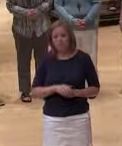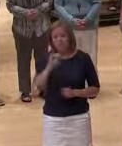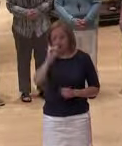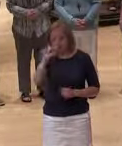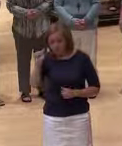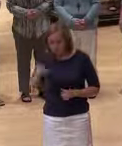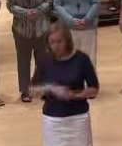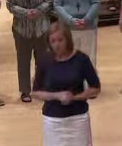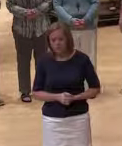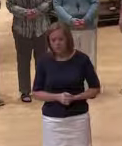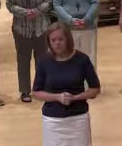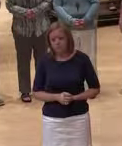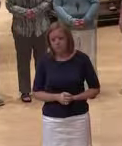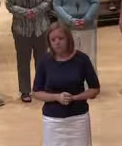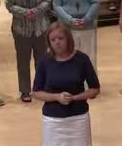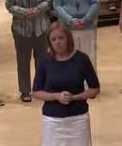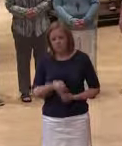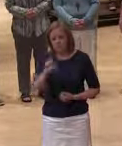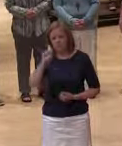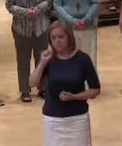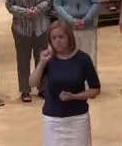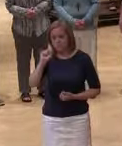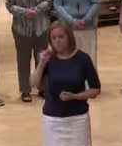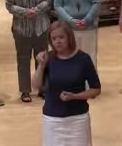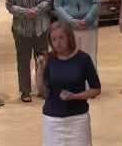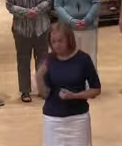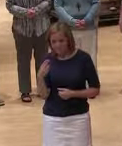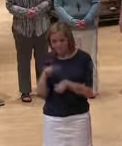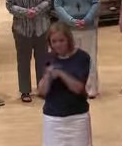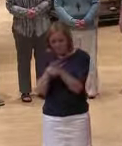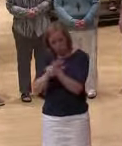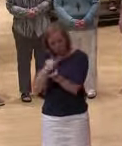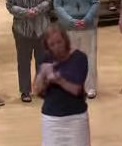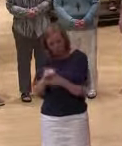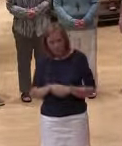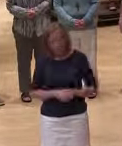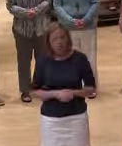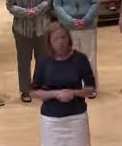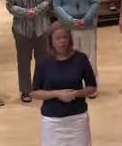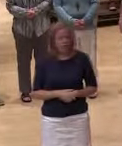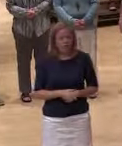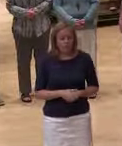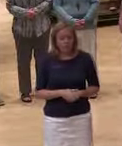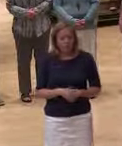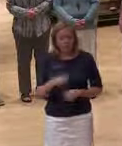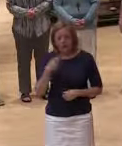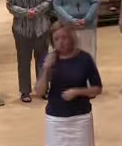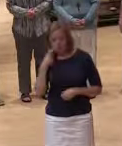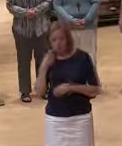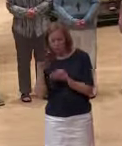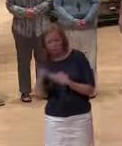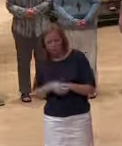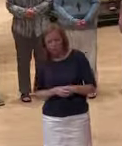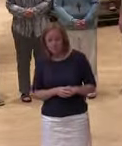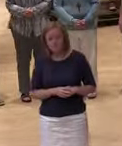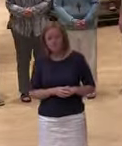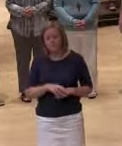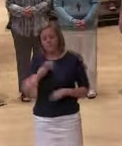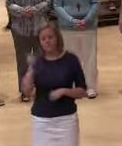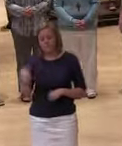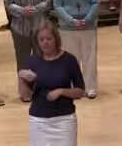Sexaholics Anonymous, St. Joseph's Neighborhood Center, Huther Doyle Addiction Services, Rochester